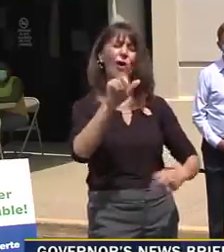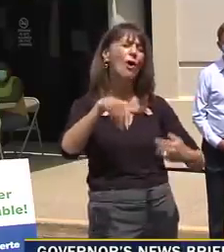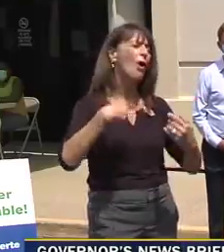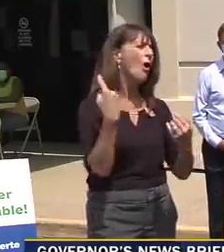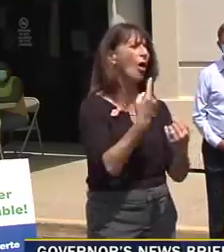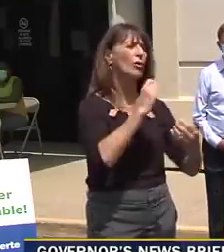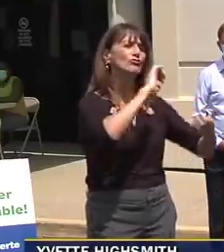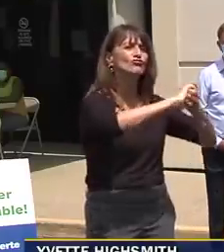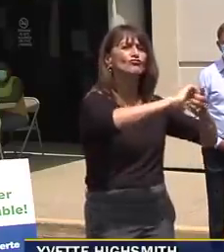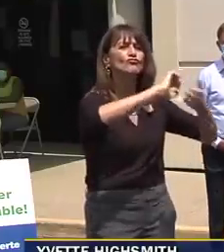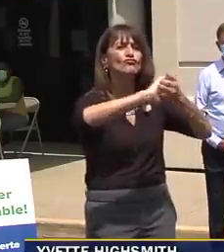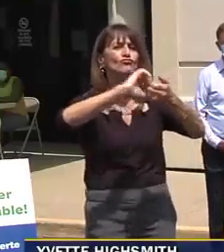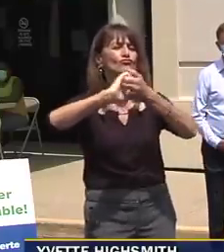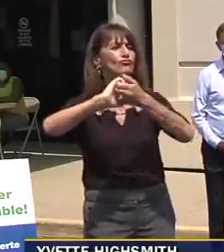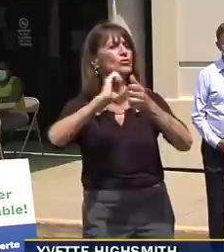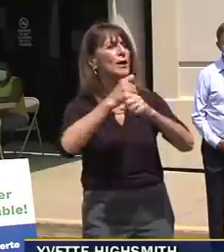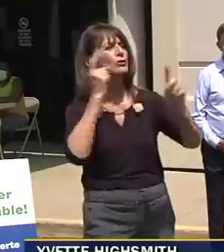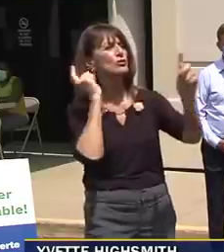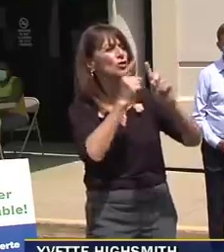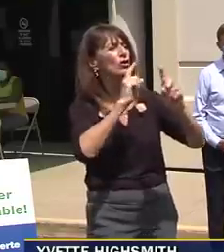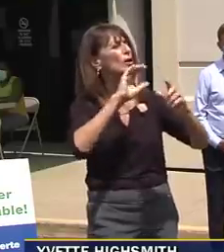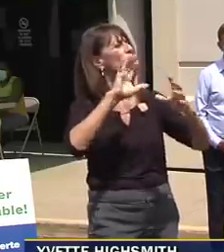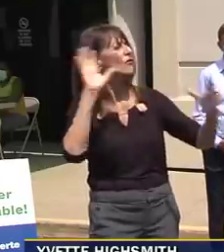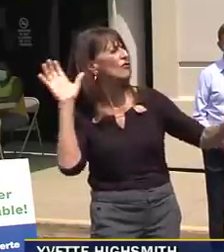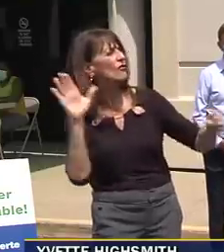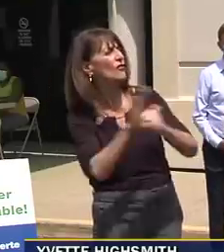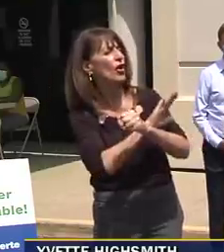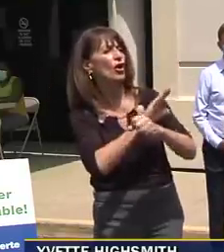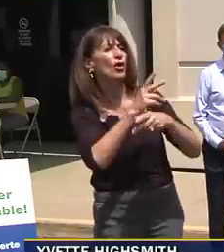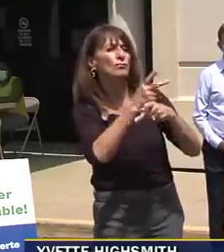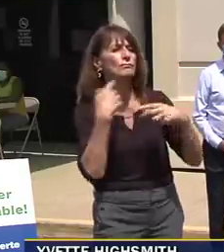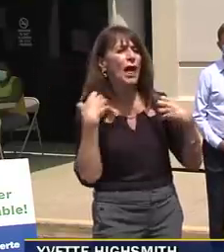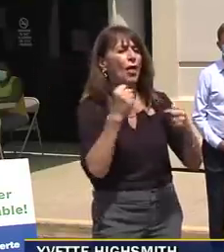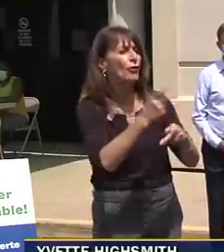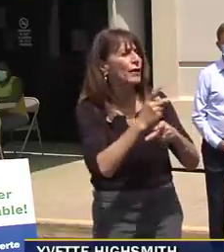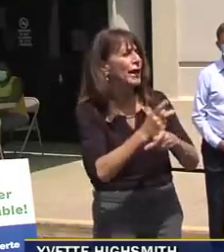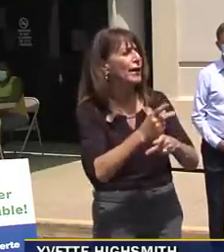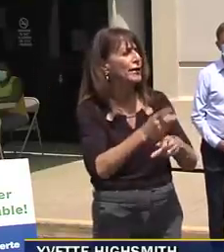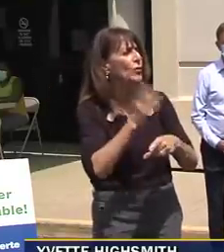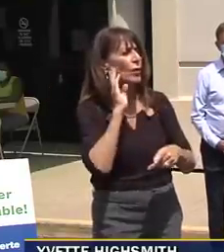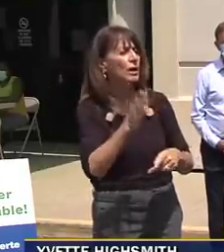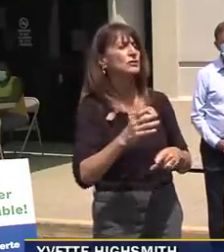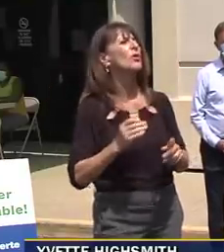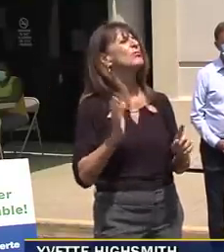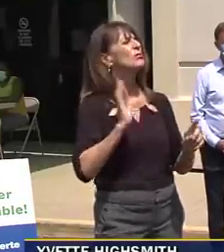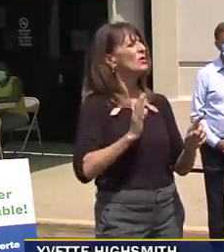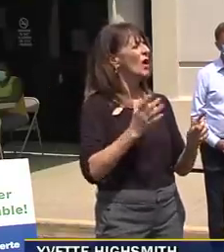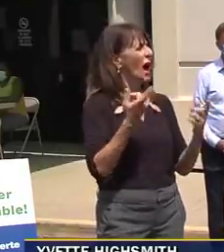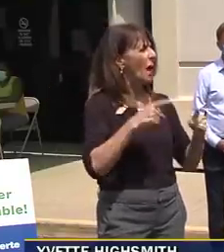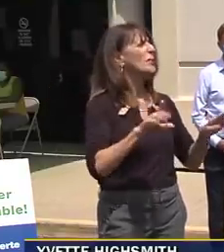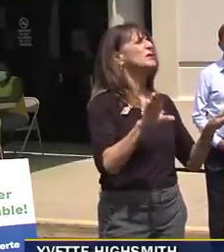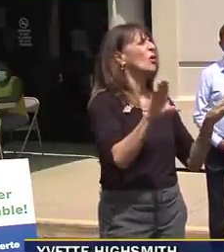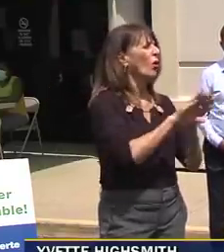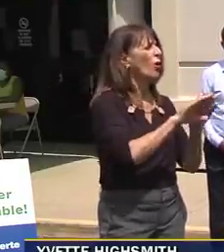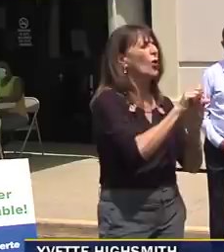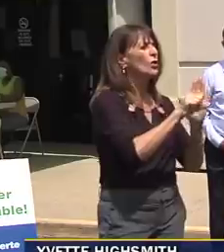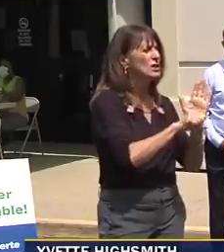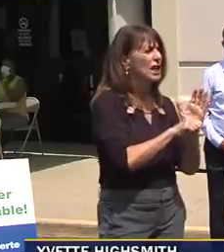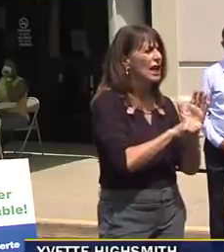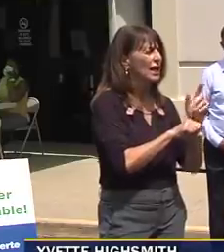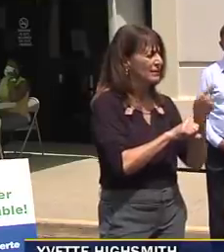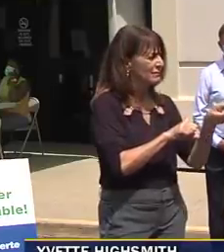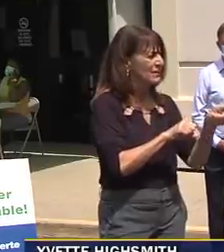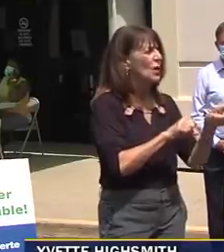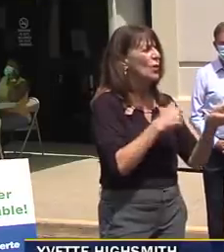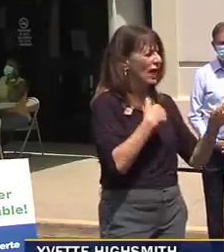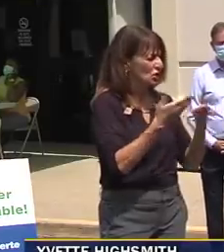ensure comprehensive care. And so it was very easy to transition to ensuring that the COVID testing was also a part